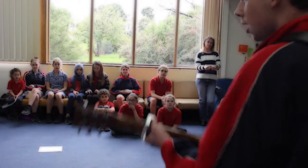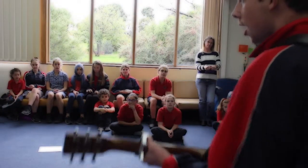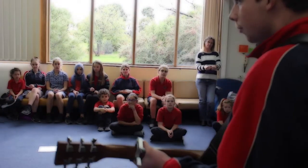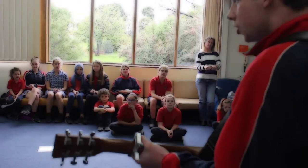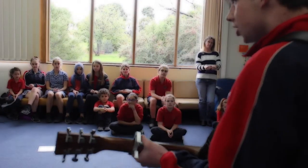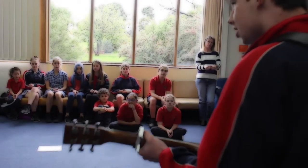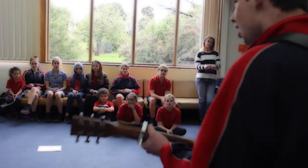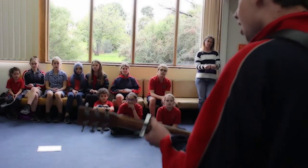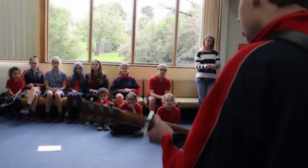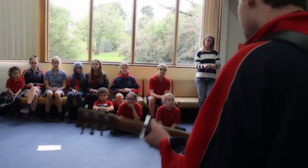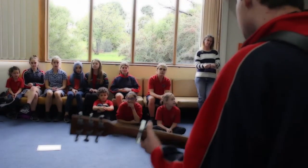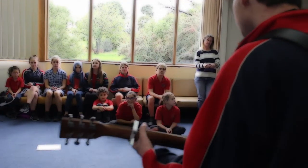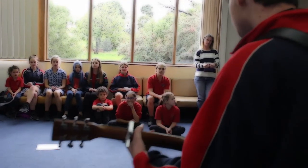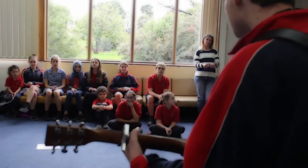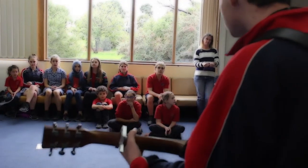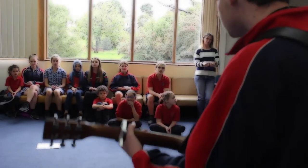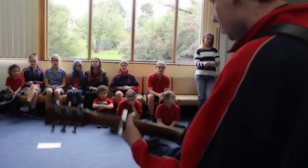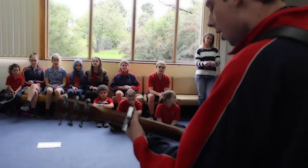I'm just like you.